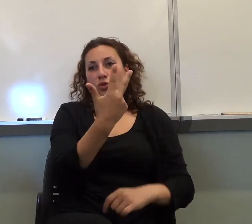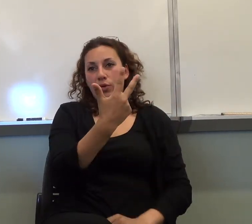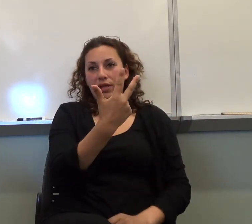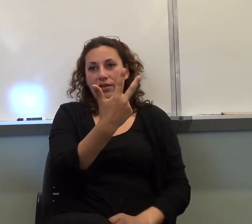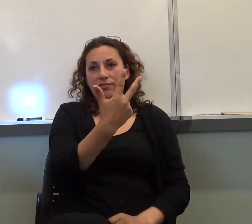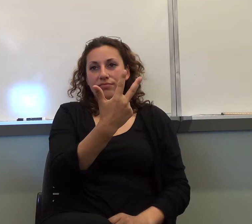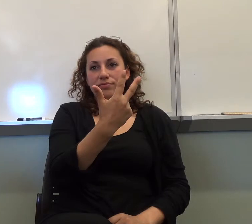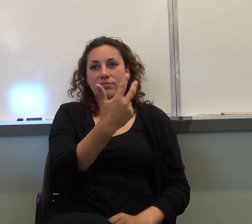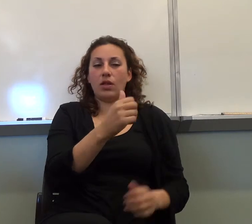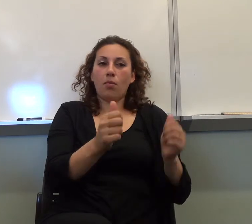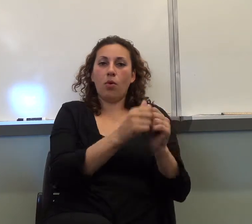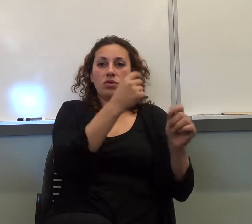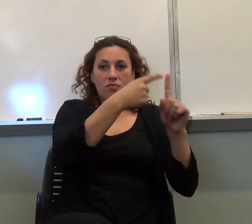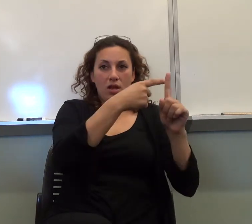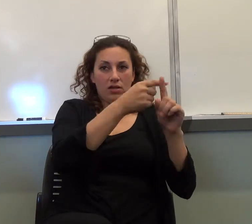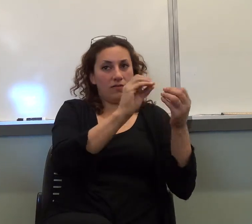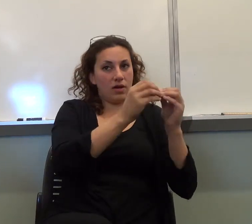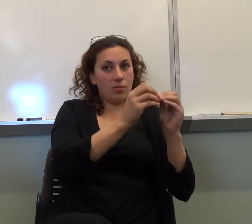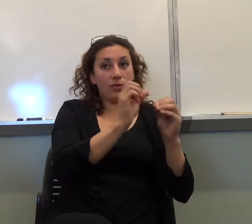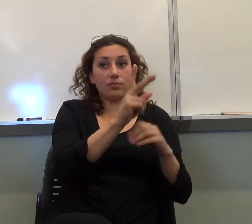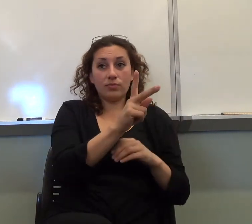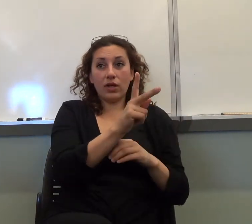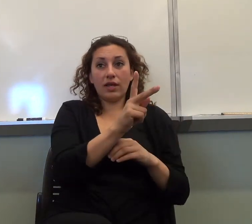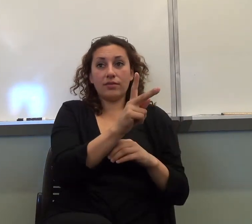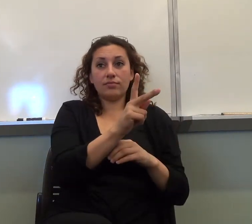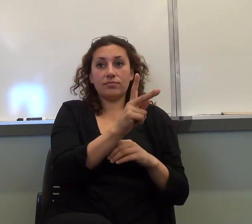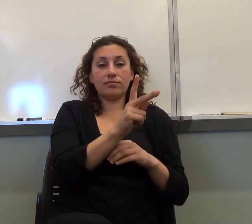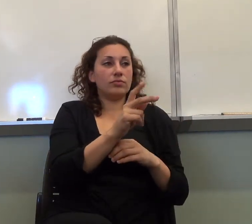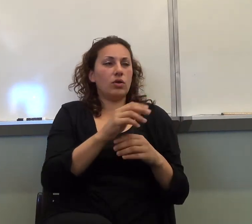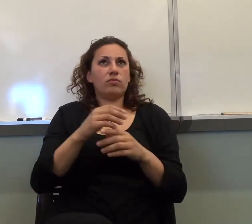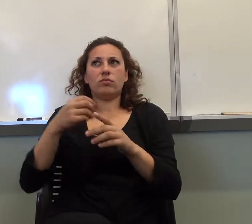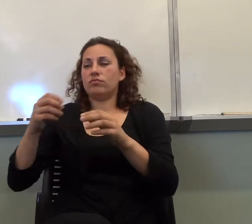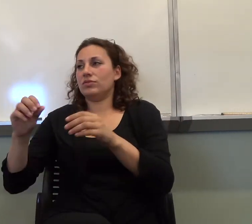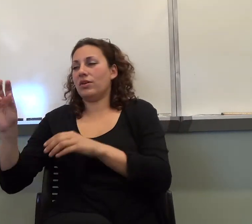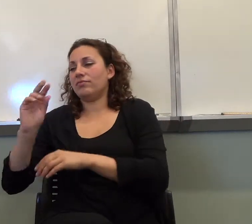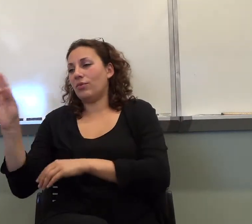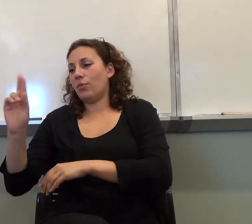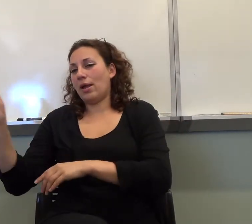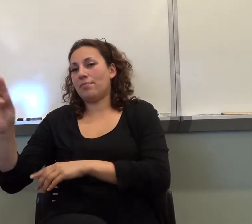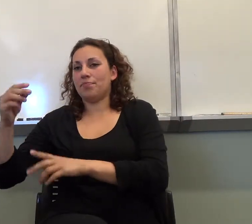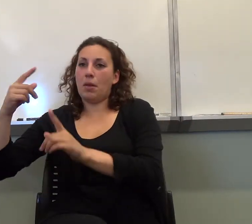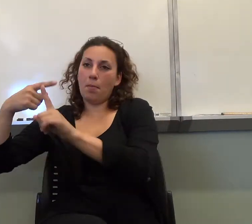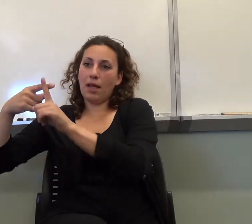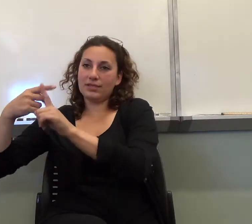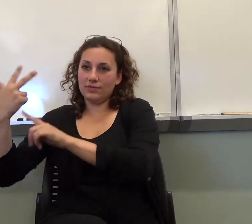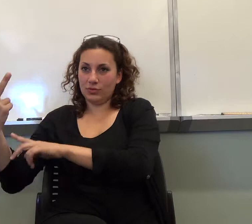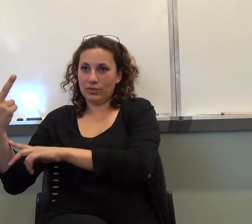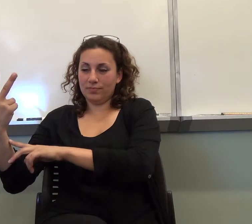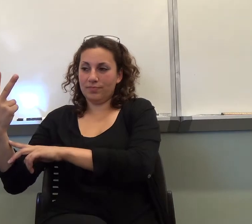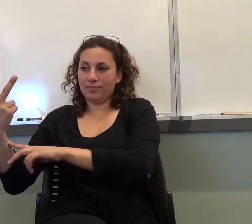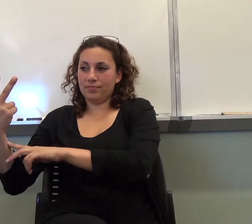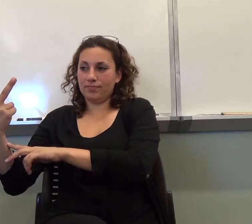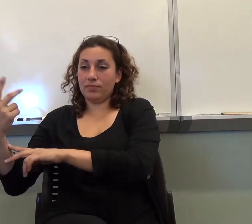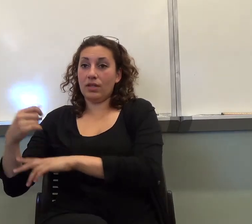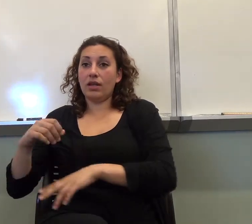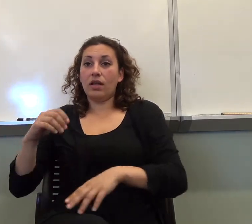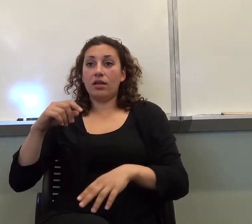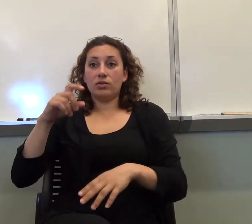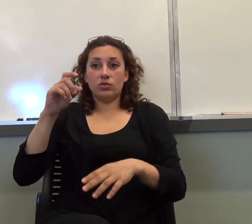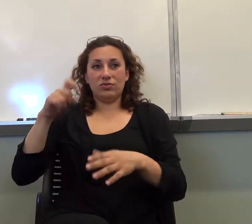positive of these numbers. It's farthest to the right, so to speak. So that's what goes in here. And subtraction is part of the definition of range, to